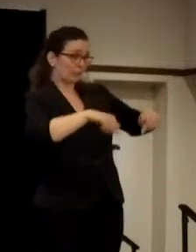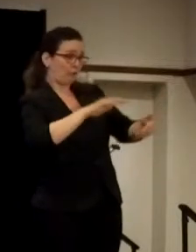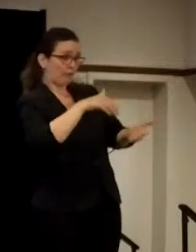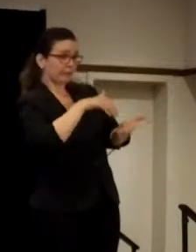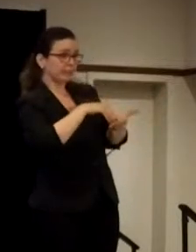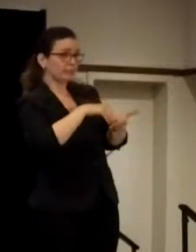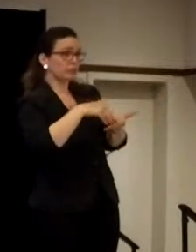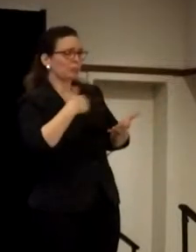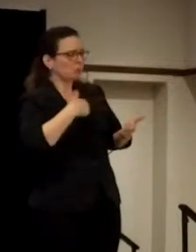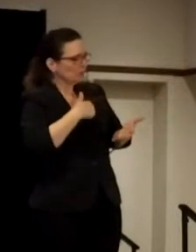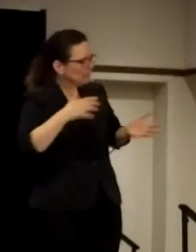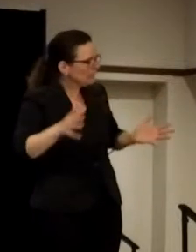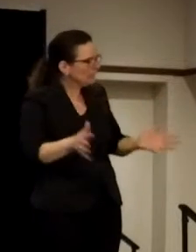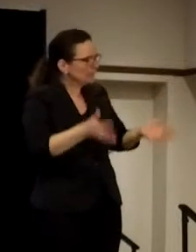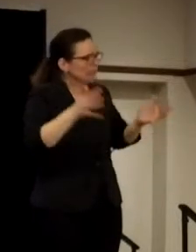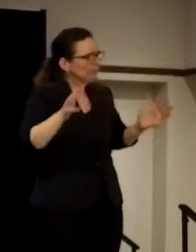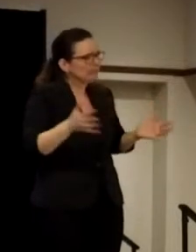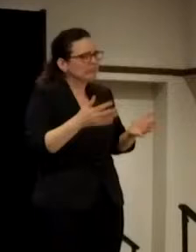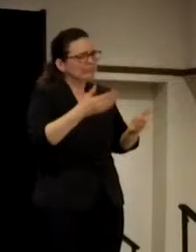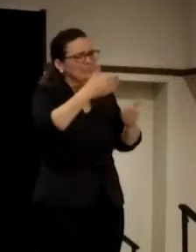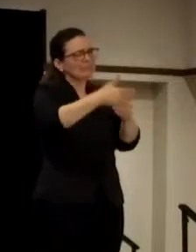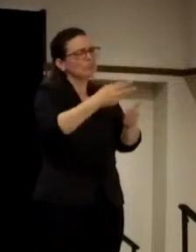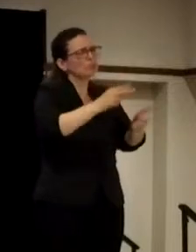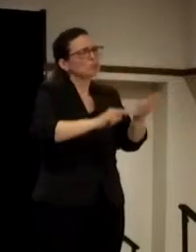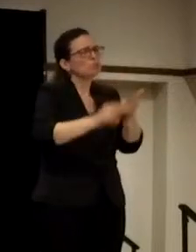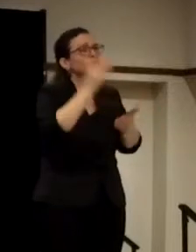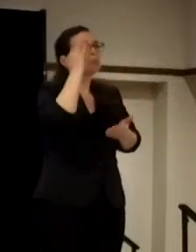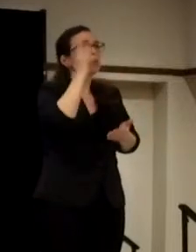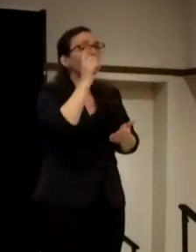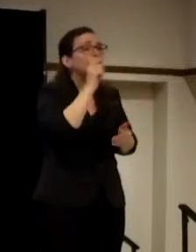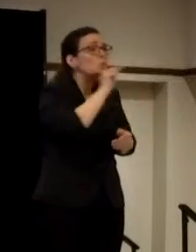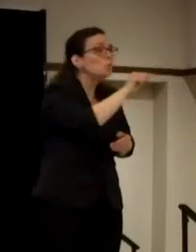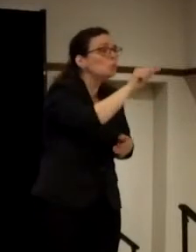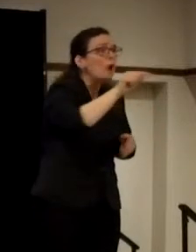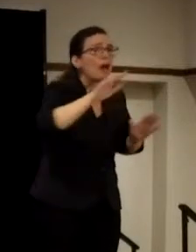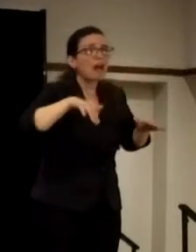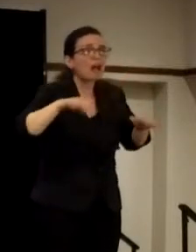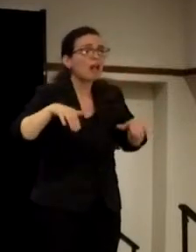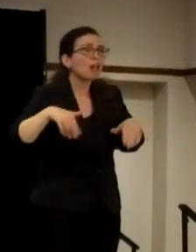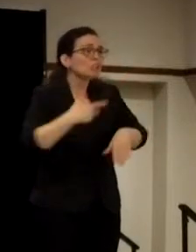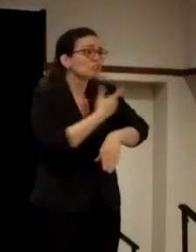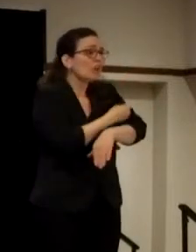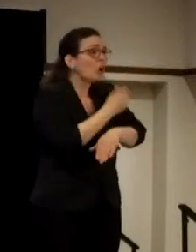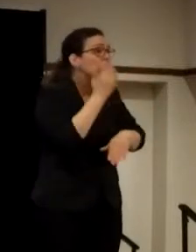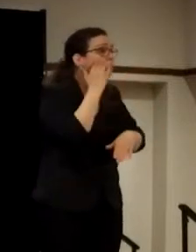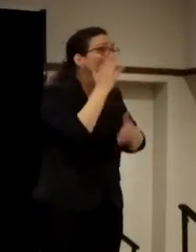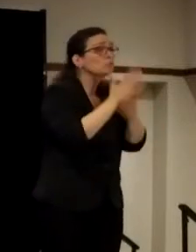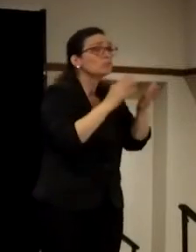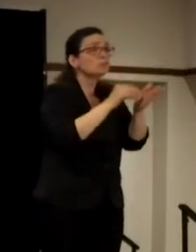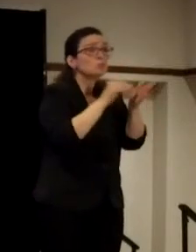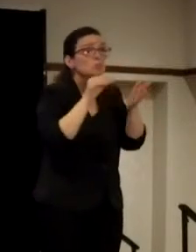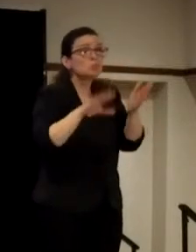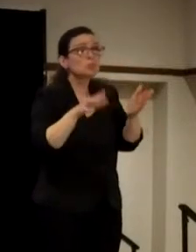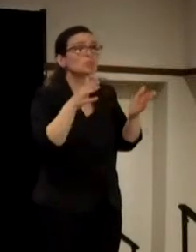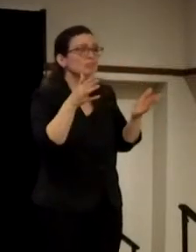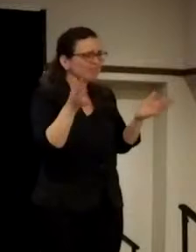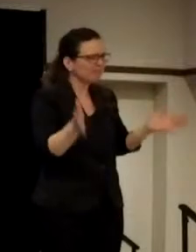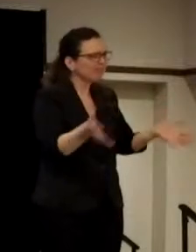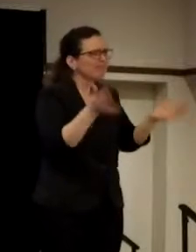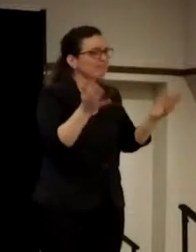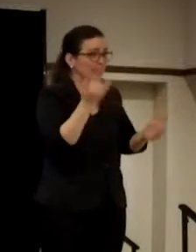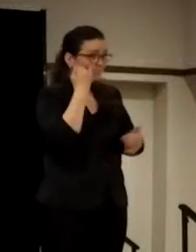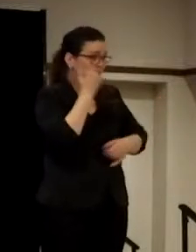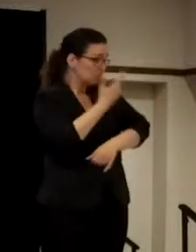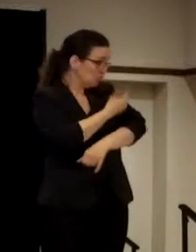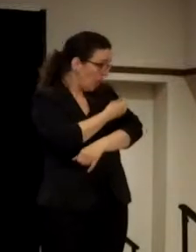push, because we know who those kids are, we know where the students are, and we know easily if they've gotten it or not, if we're hitting